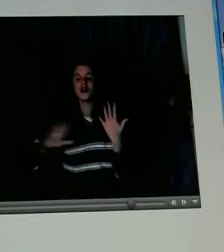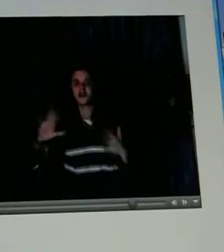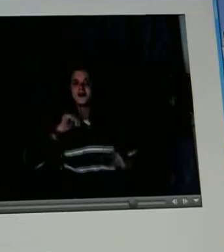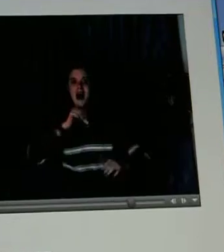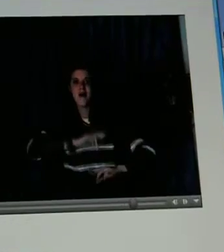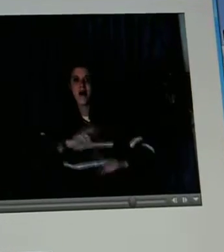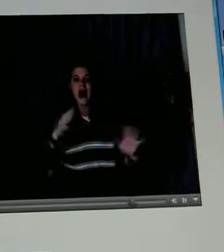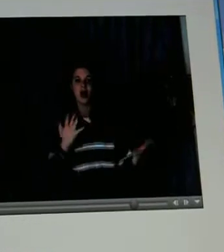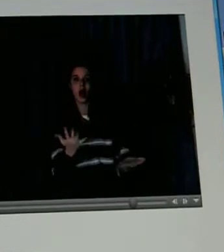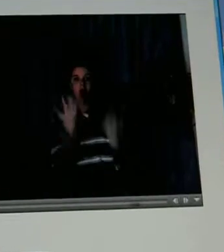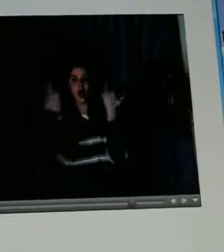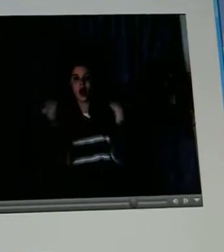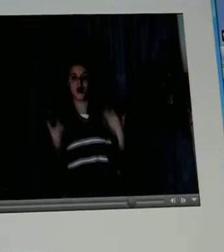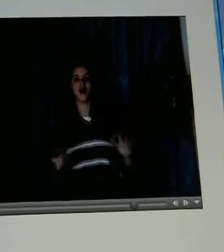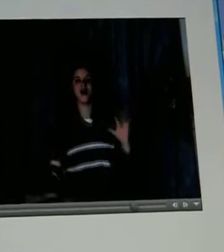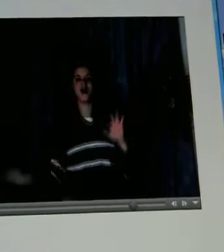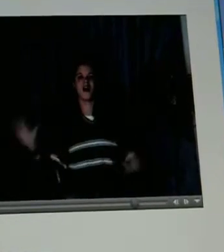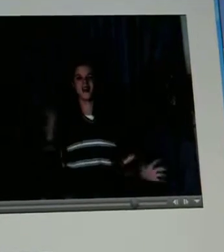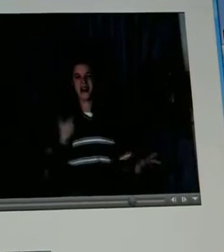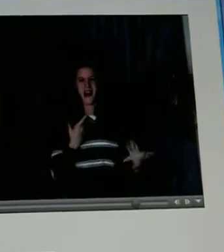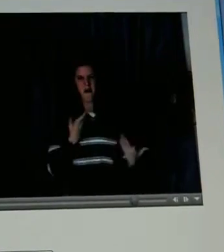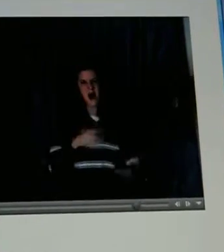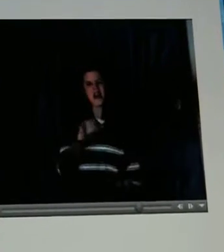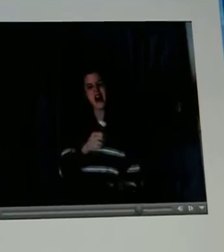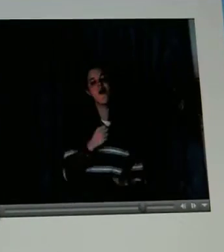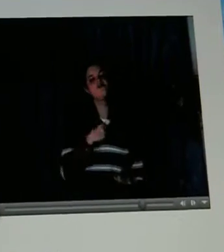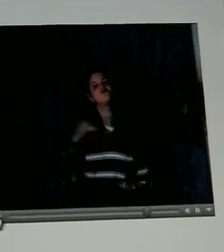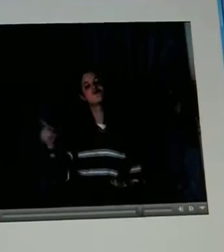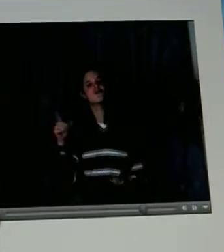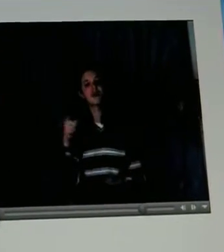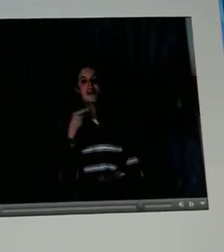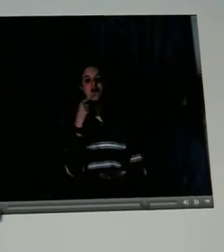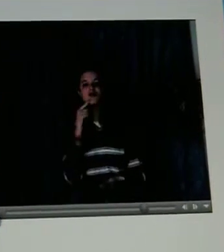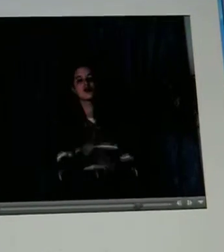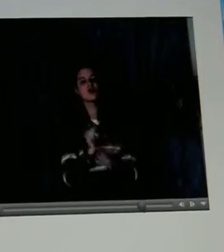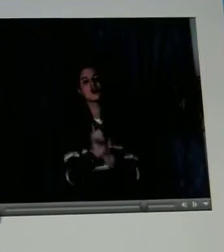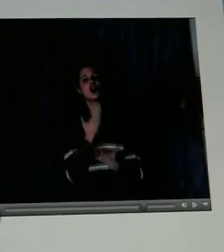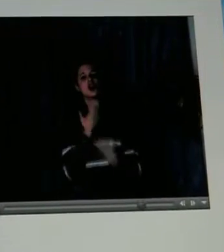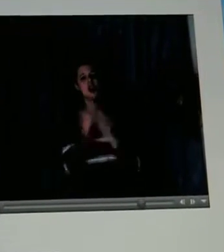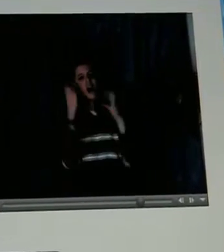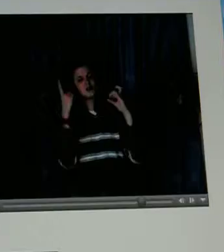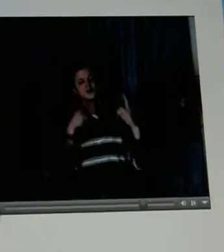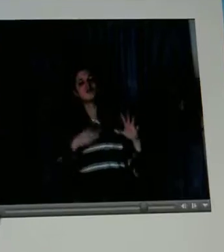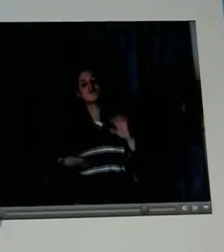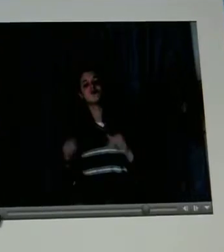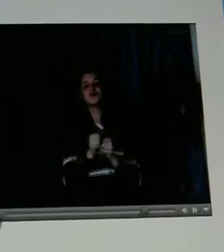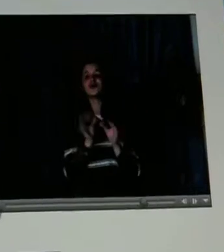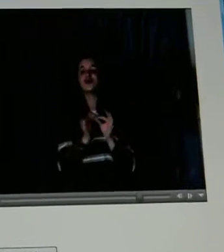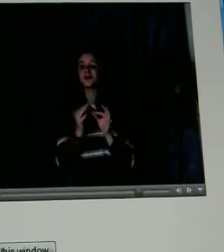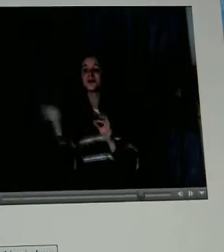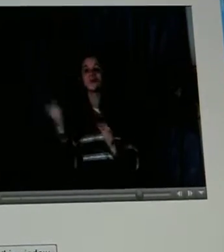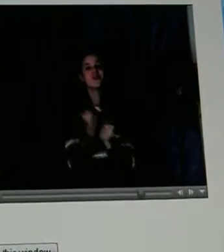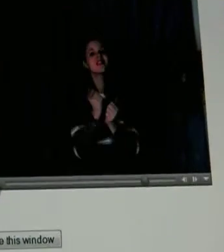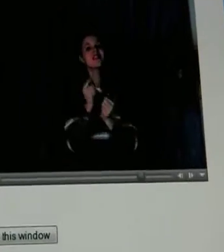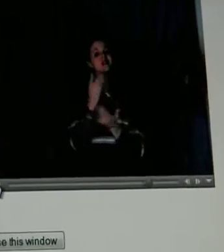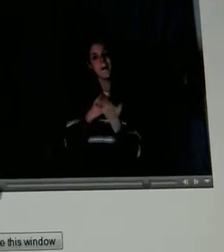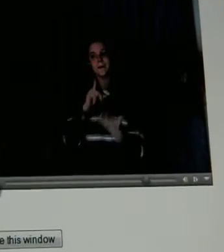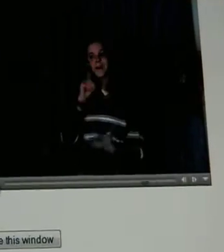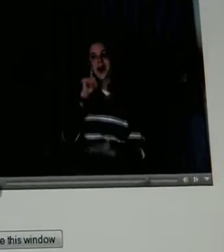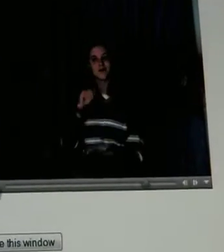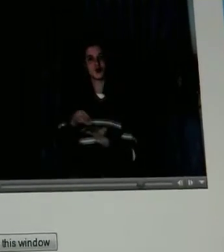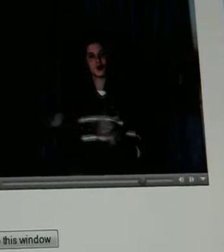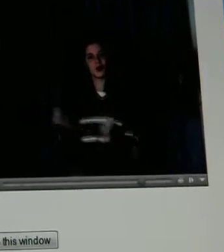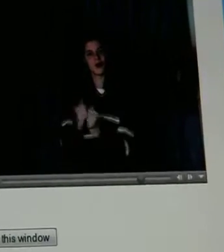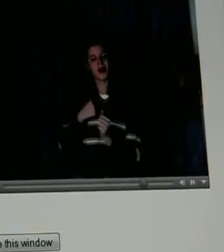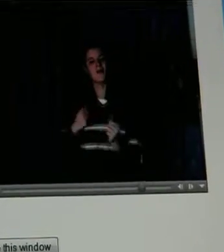And as far as advancement goes, I don't know if I would have been able to advance how I did if I had been in a deaf school. I got a good education from